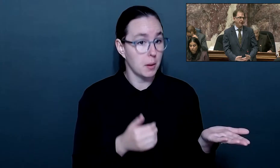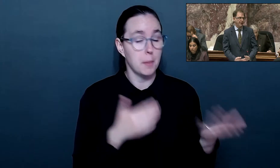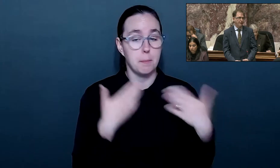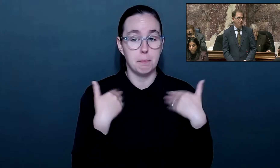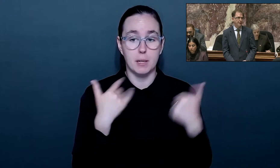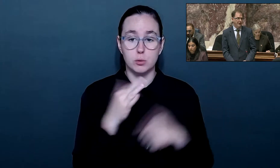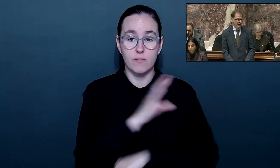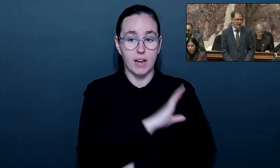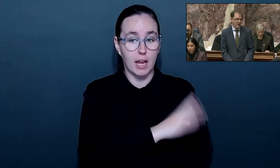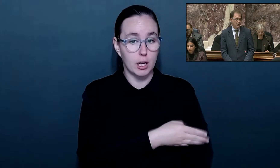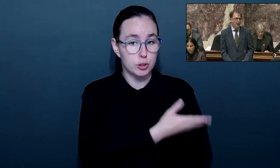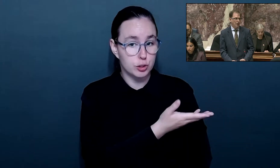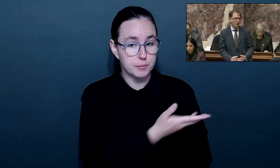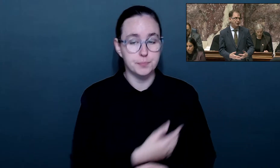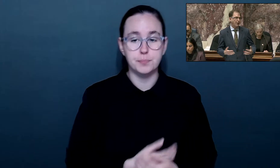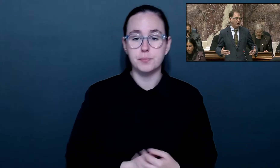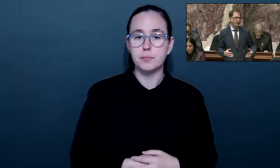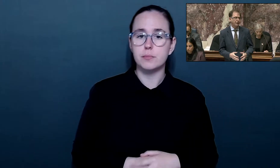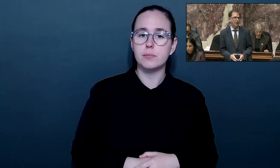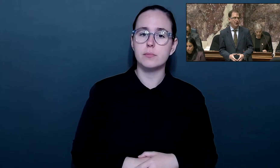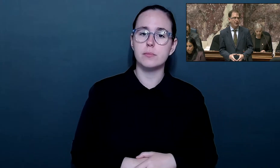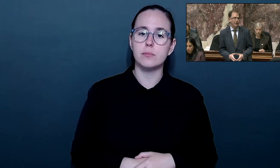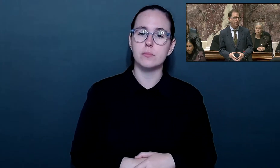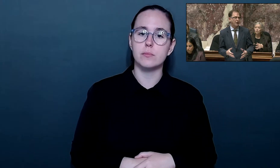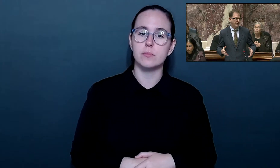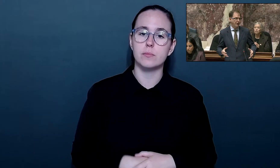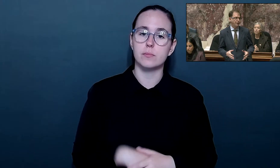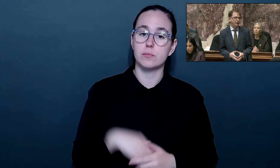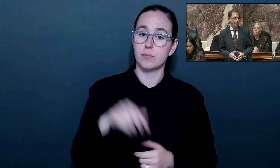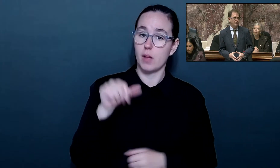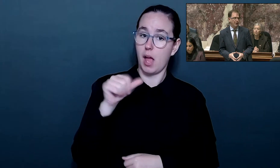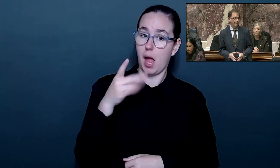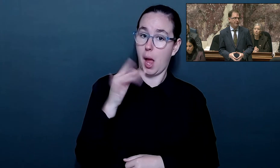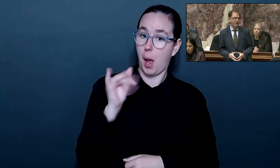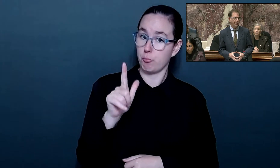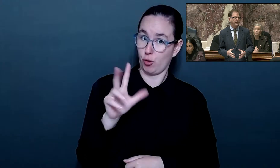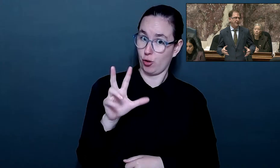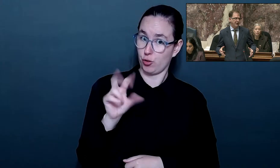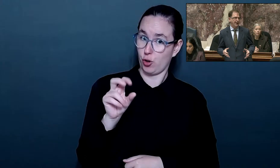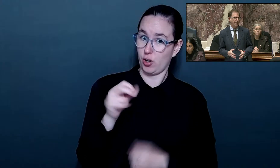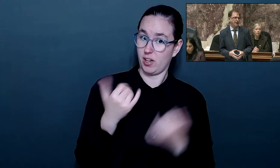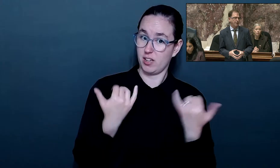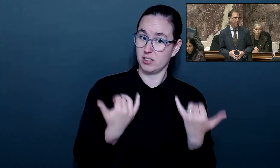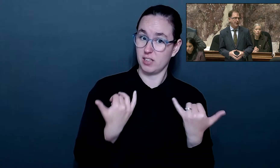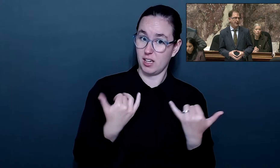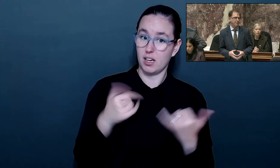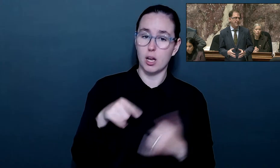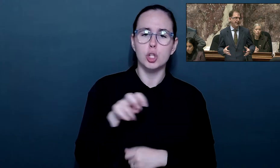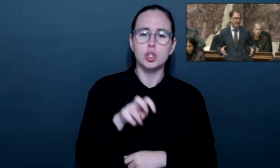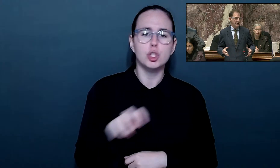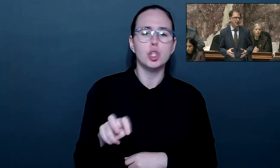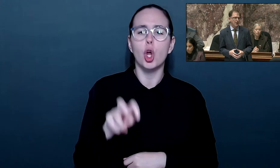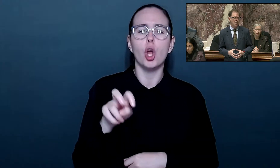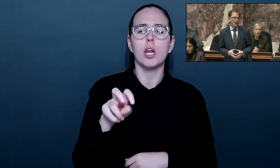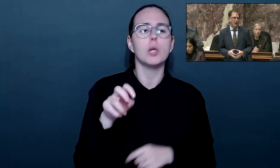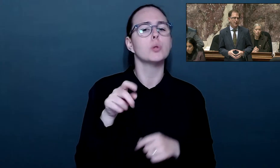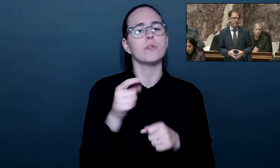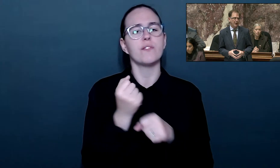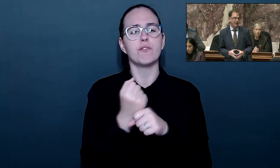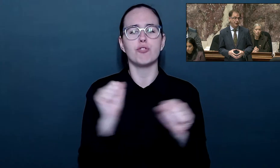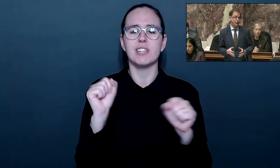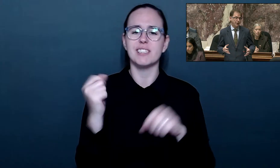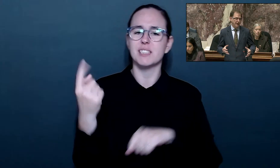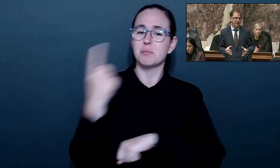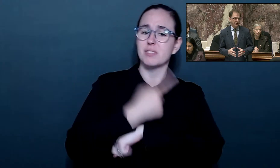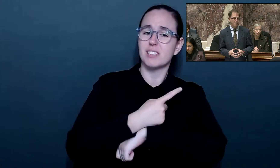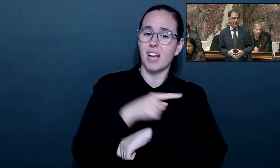is Journey to Freedom Day, which marks the contributions of the Vietnamese Canadian community